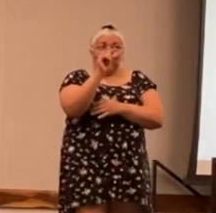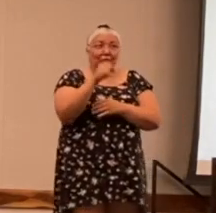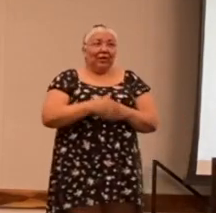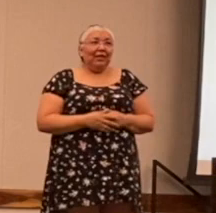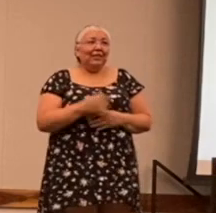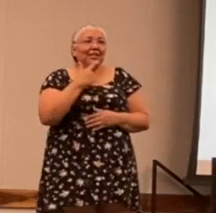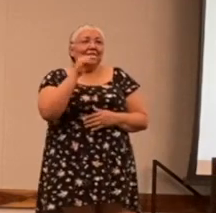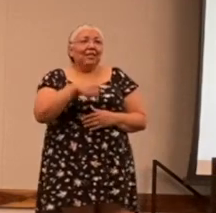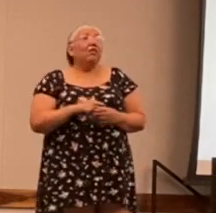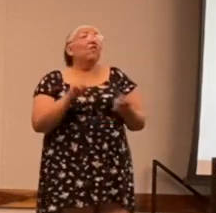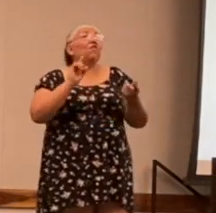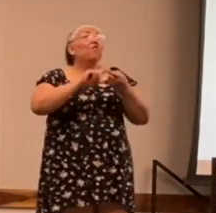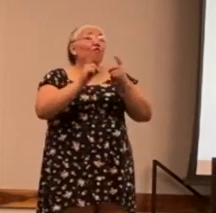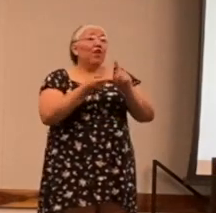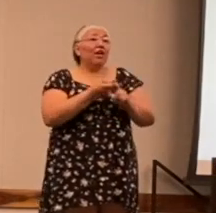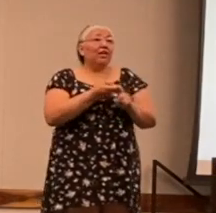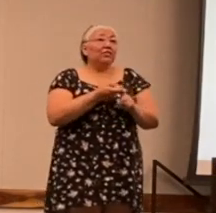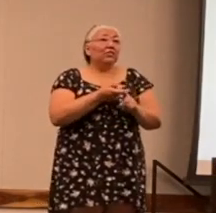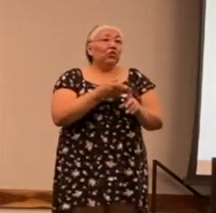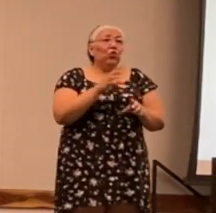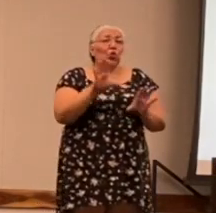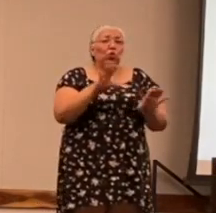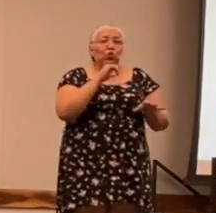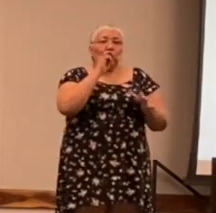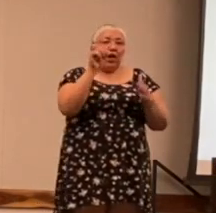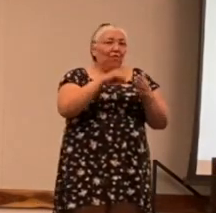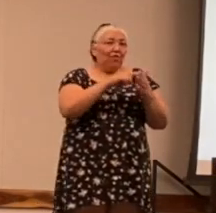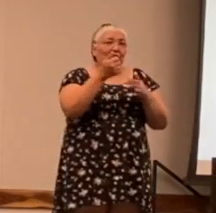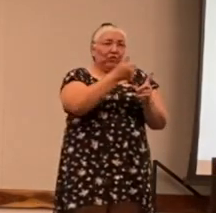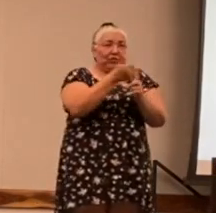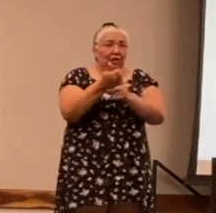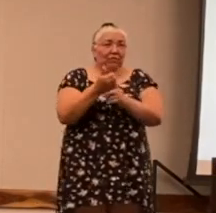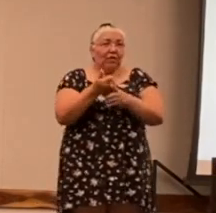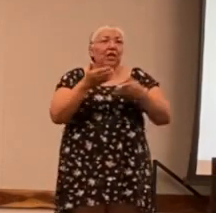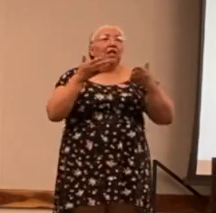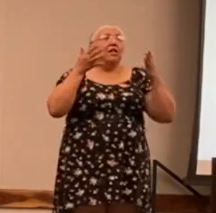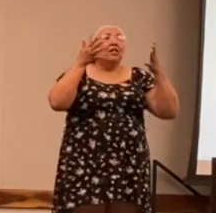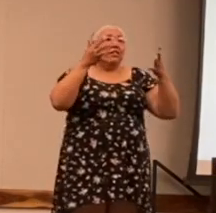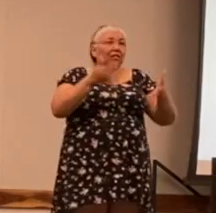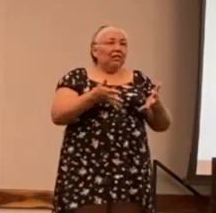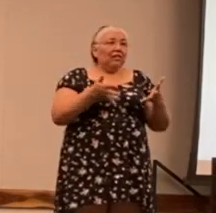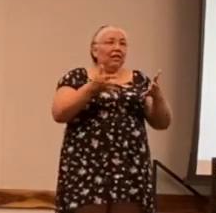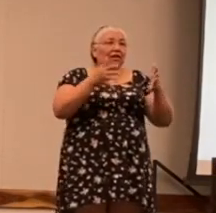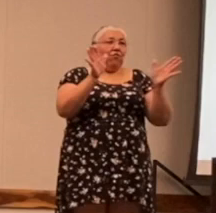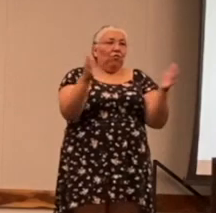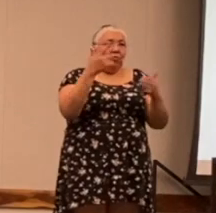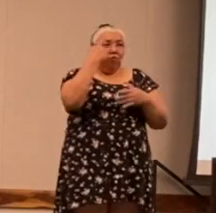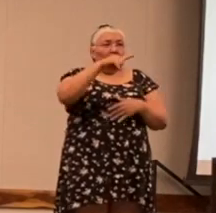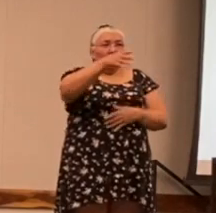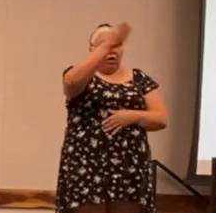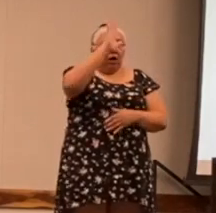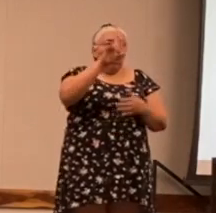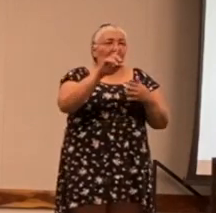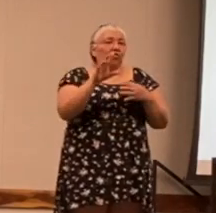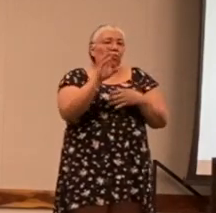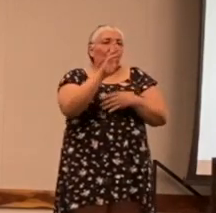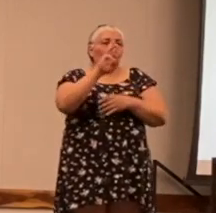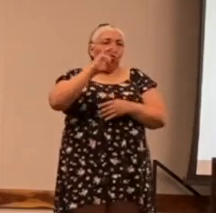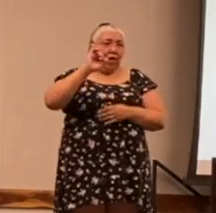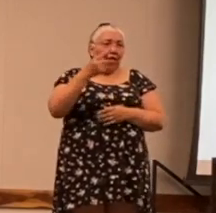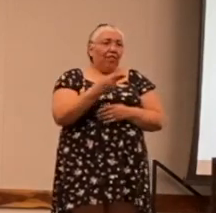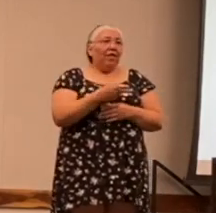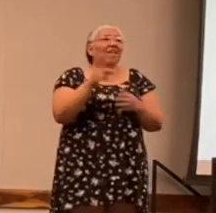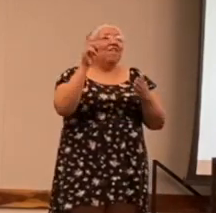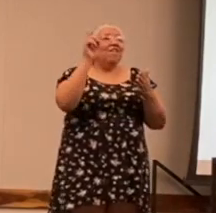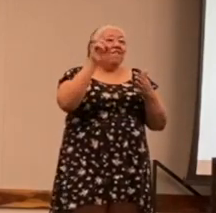says this, friends, do not avenge yourselves. Instead, leave room for God's wrath. Because it is written, vengeance belongs